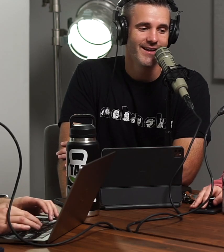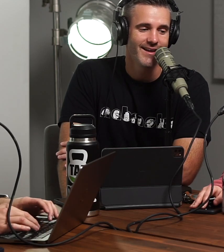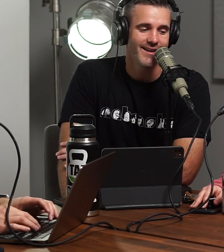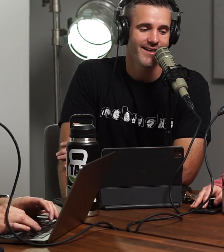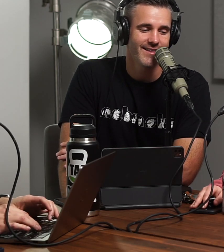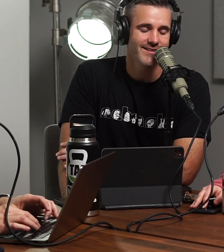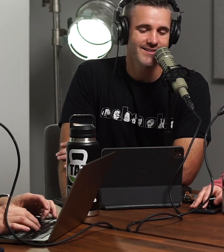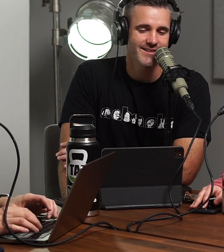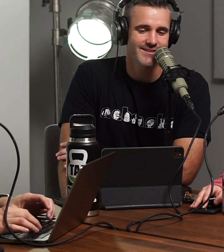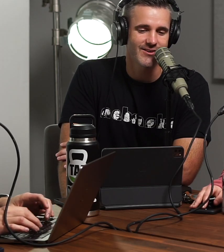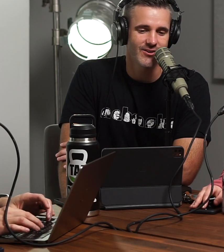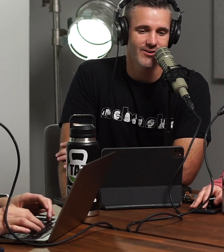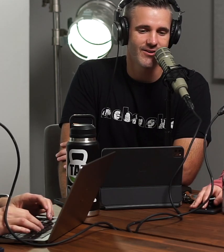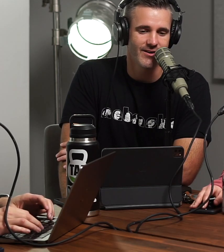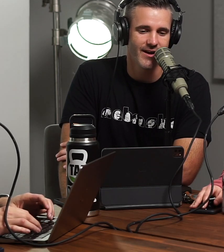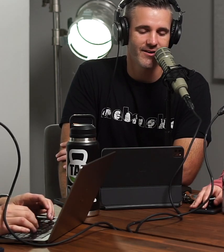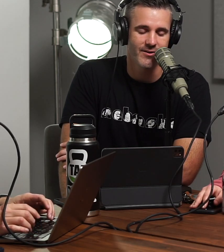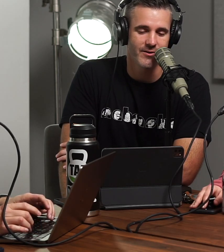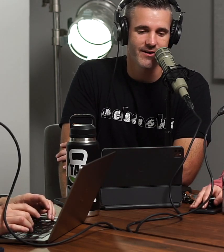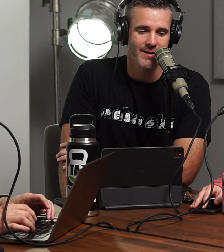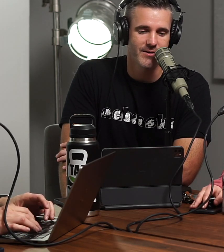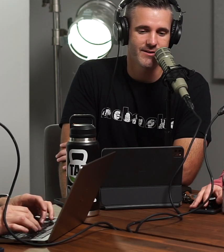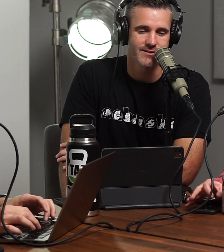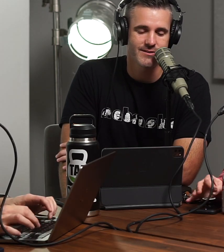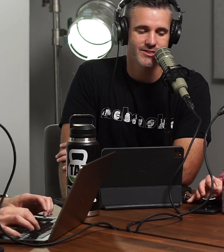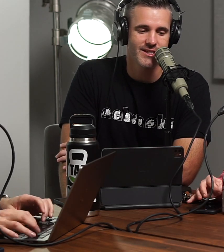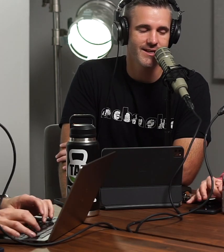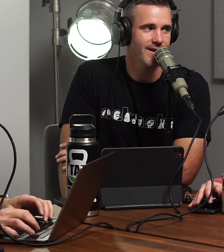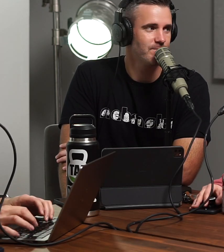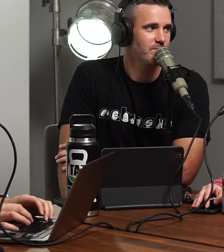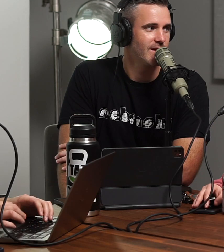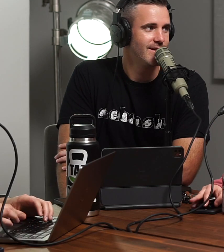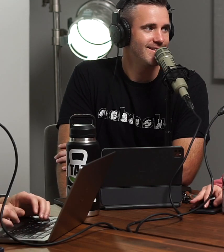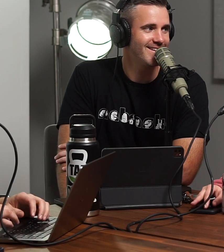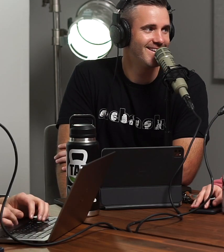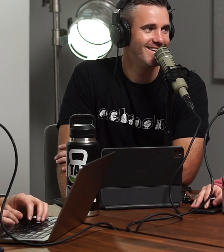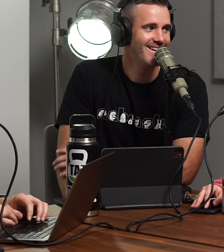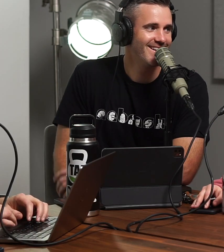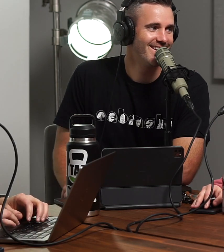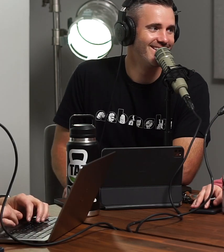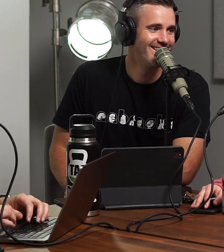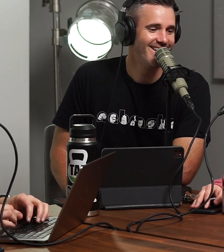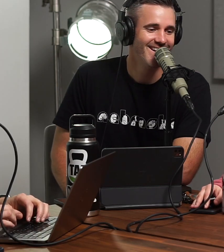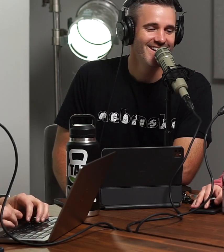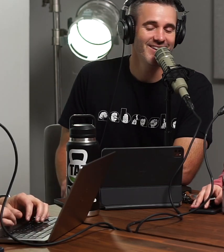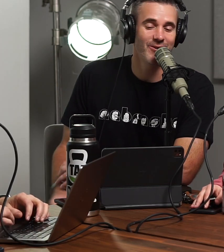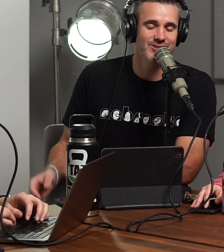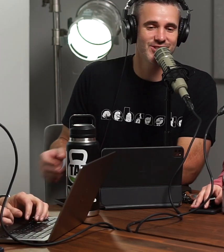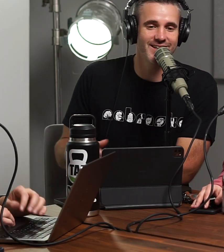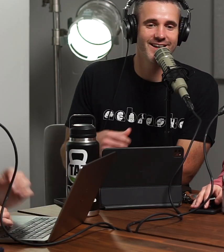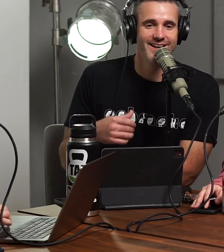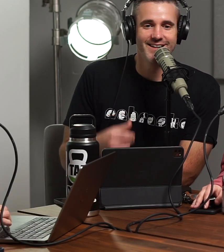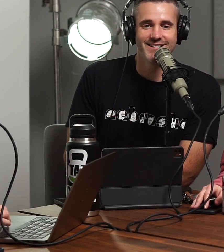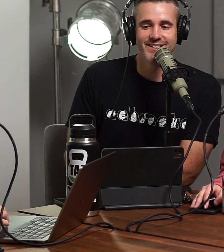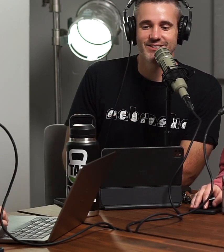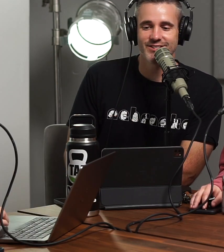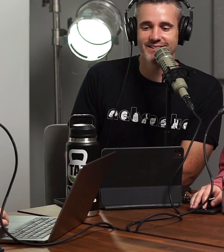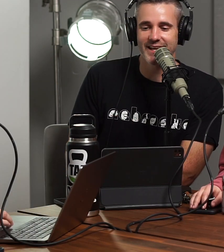this this girl i don't know what her name is okay now we're gonna go into an episode that you watch no she she's like